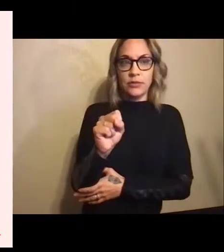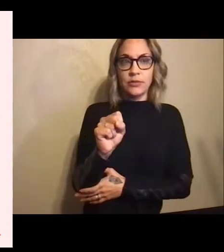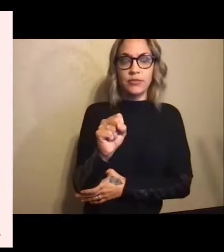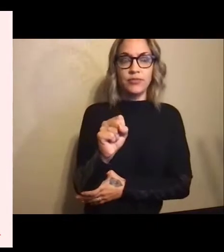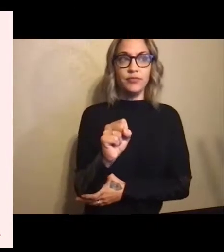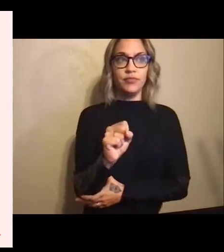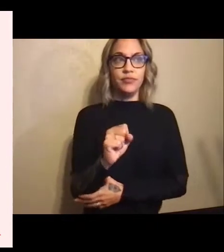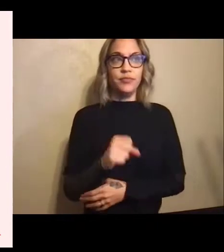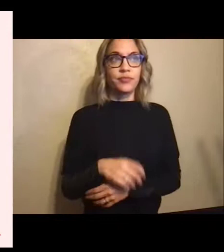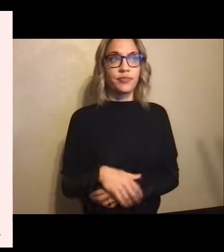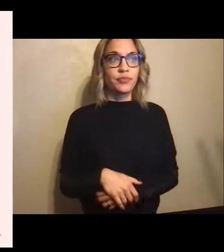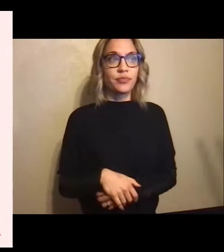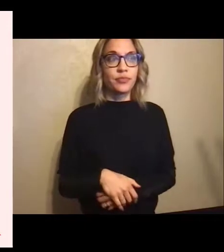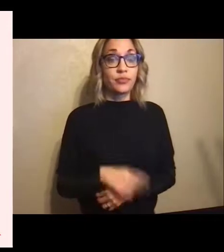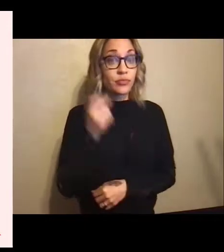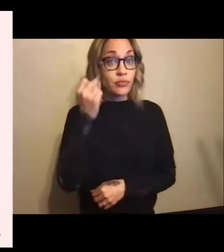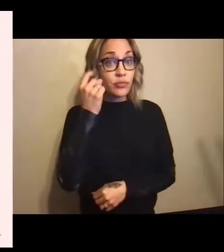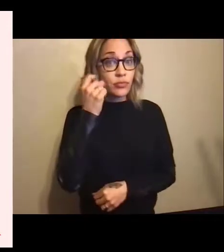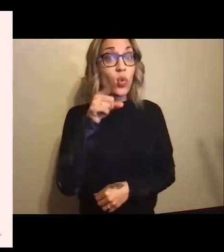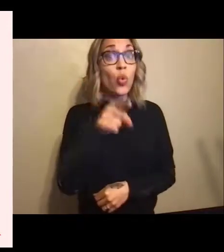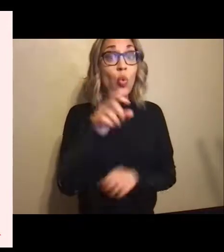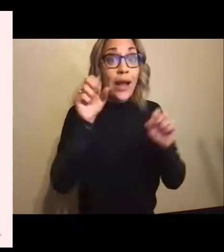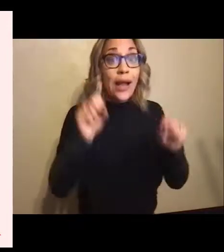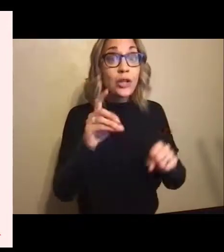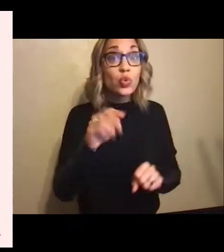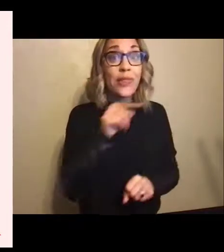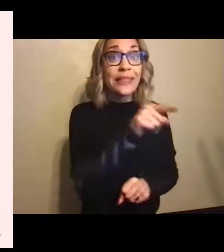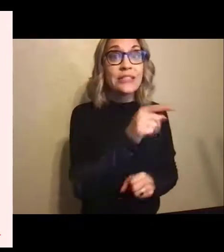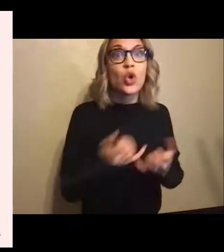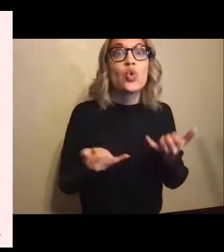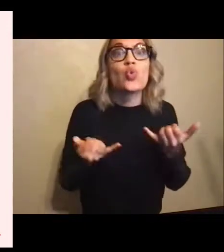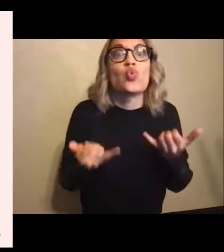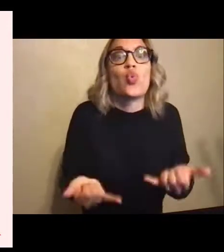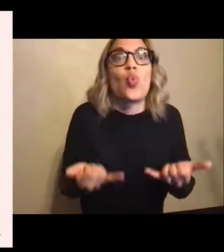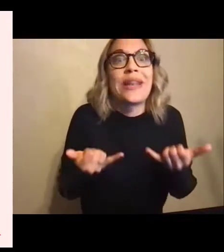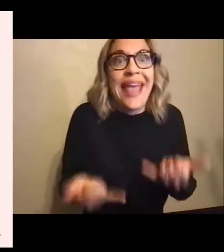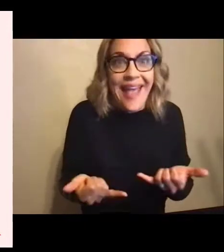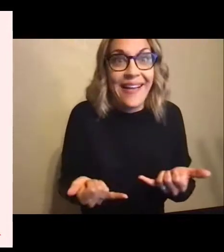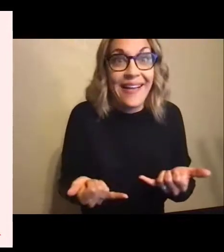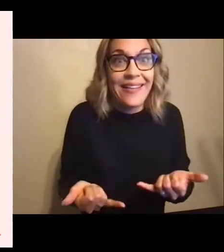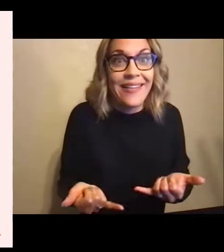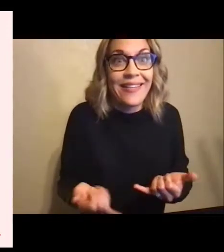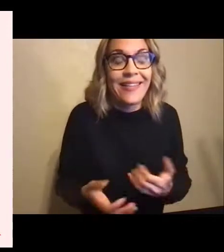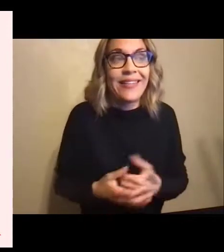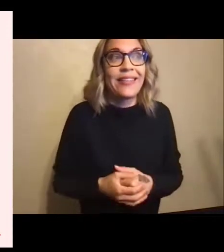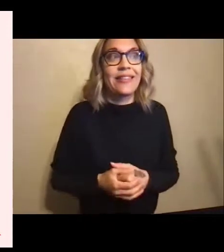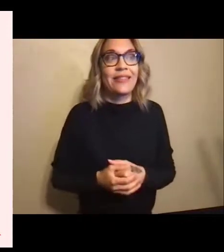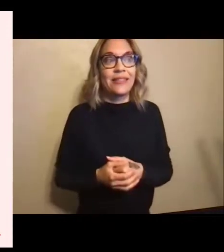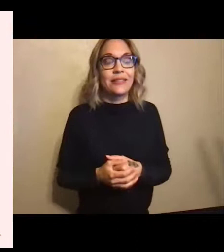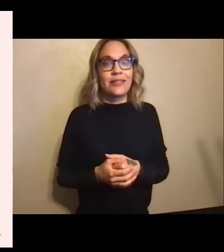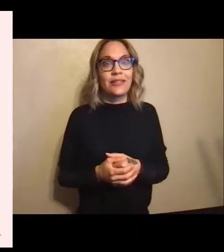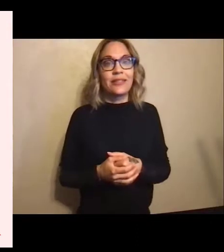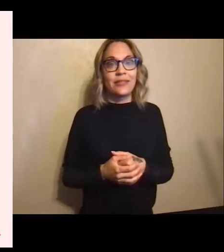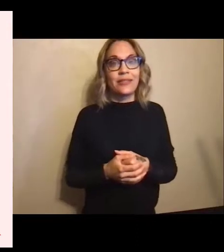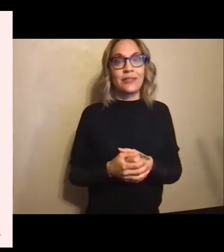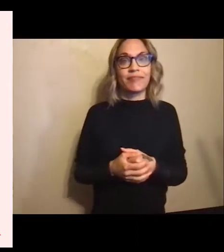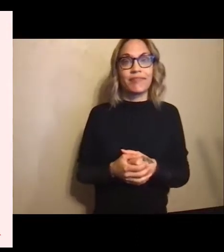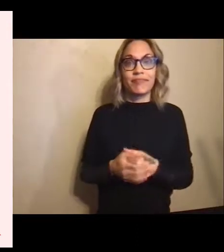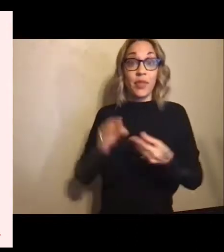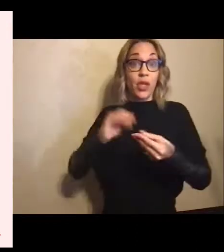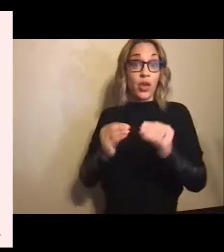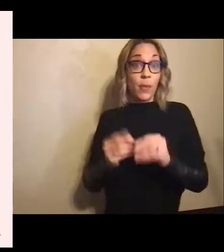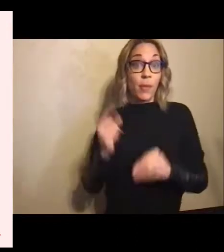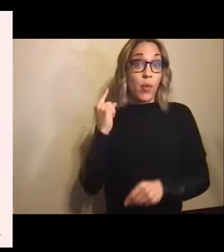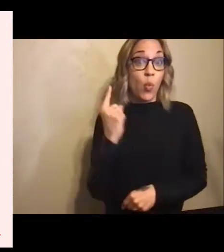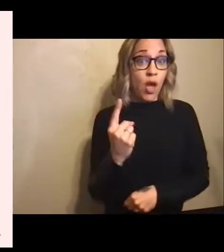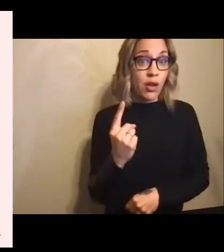I have 5 tips. And these are tips that you can start doing today.